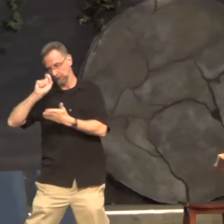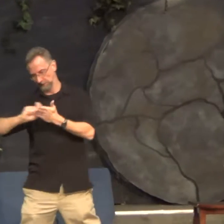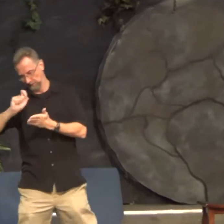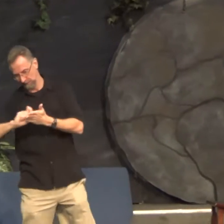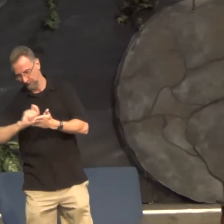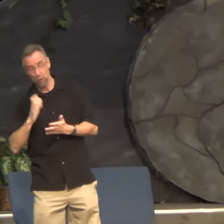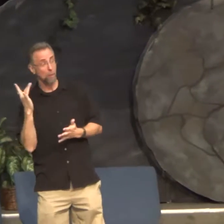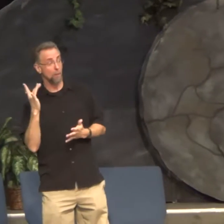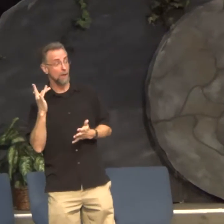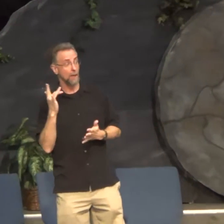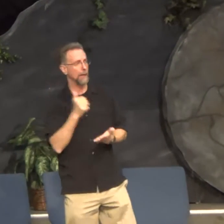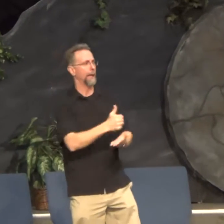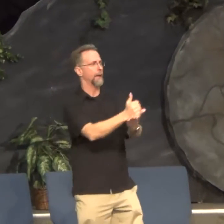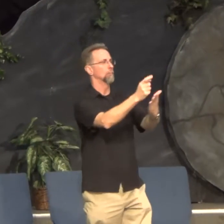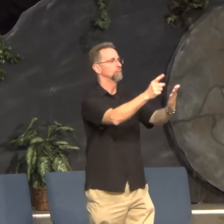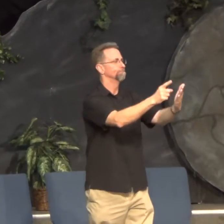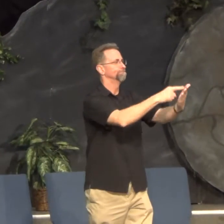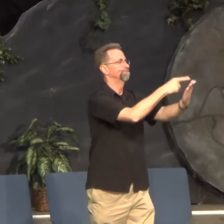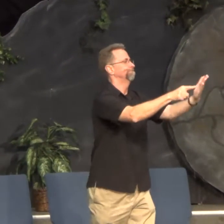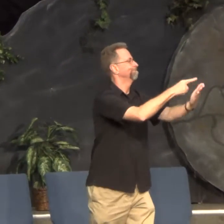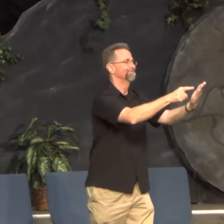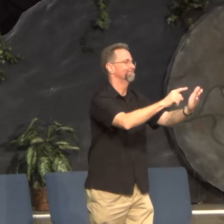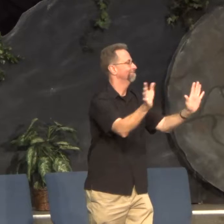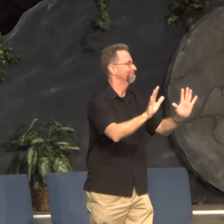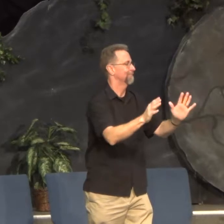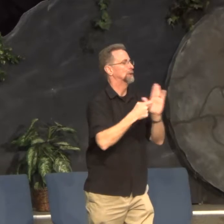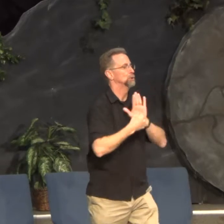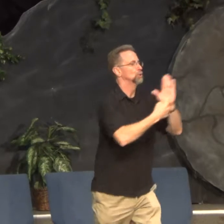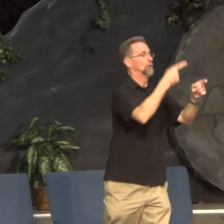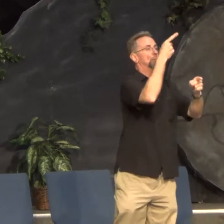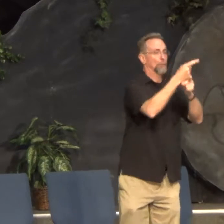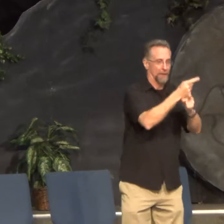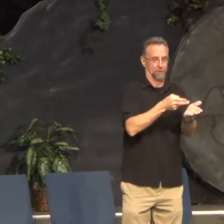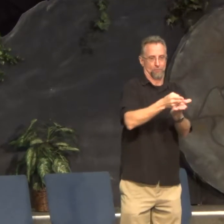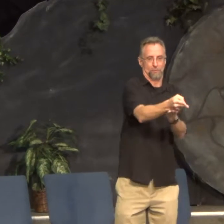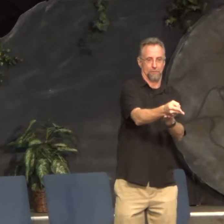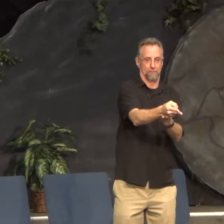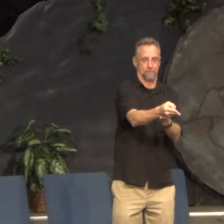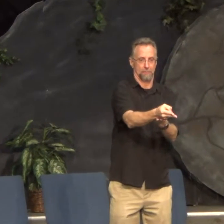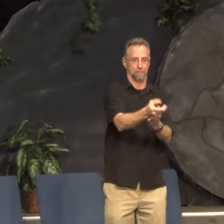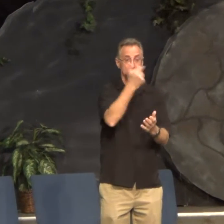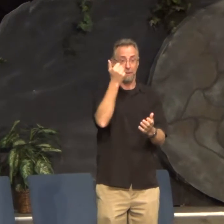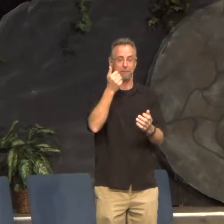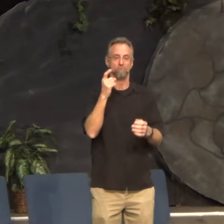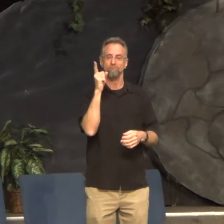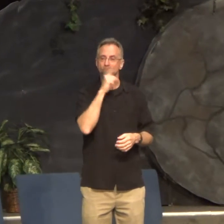We see Paul wrote many books in the New Testament. Because he was there not being critical, but showing these churches the right